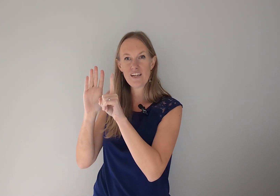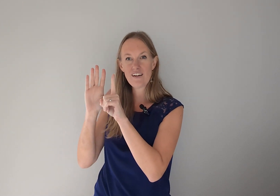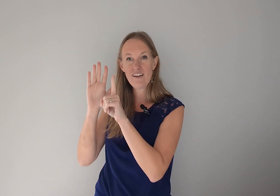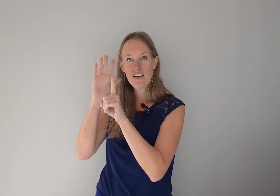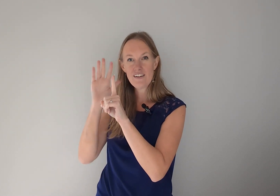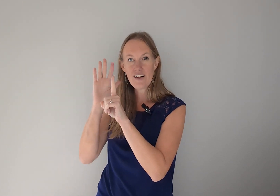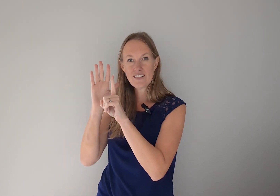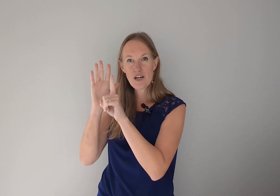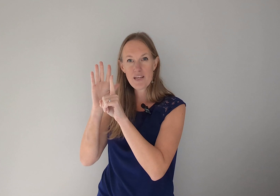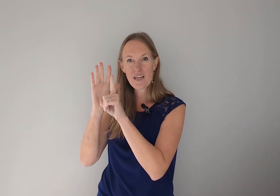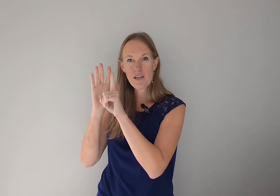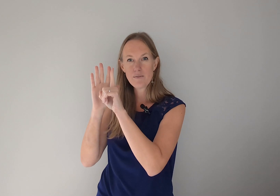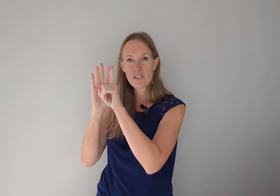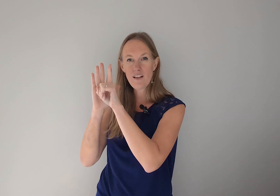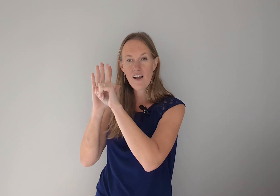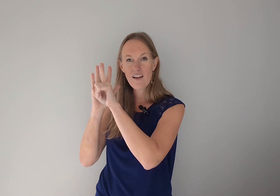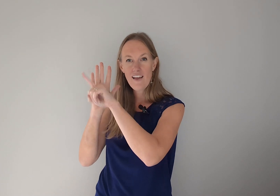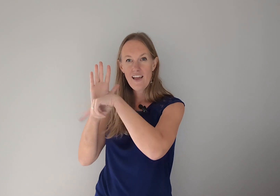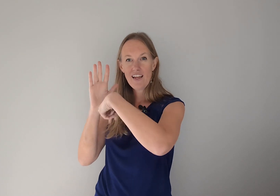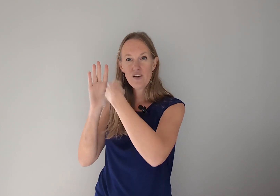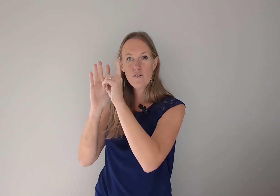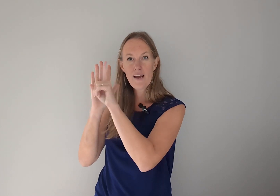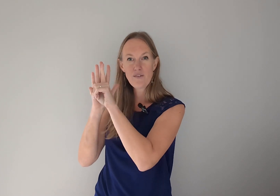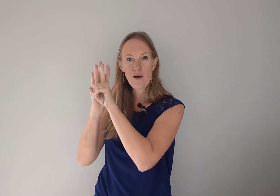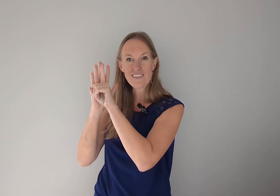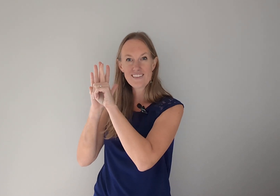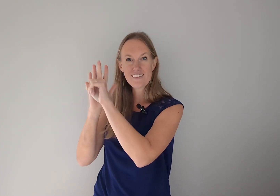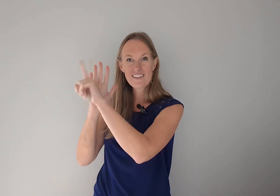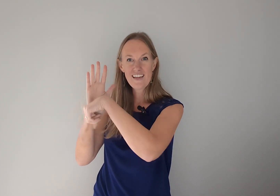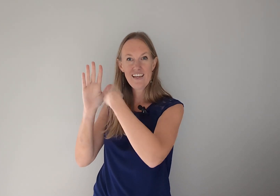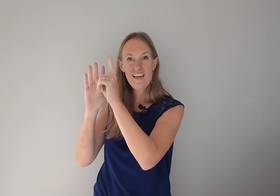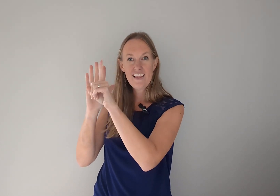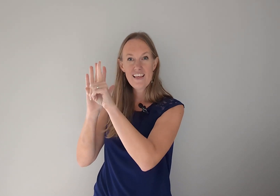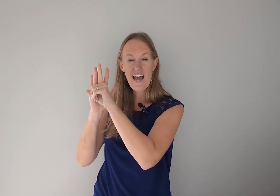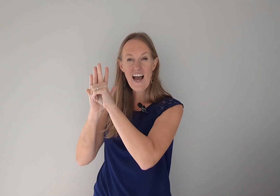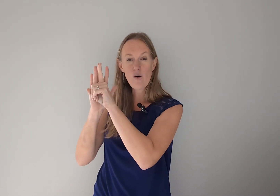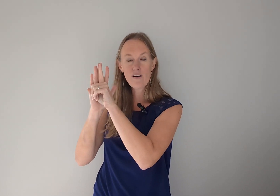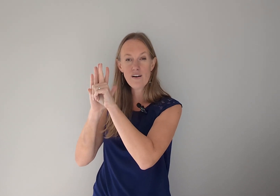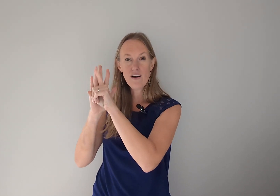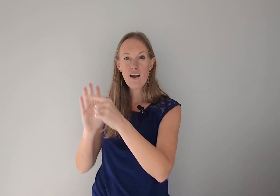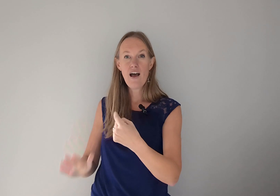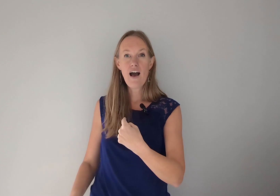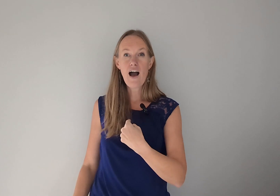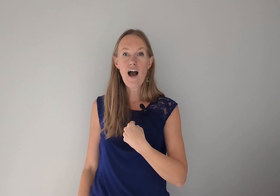finger, your non-dominant hand becomes a clock, and you go around once. Okay, the hour,